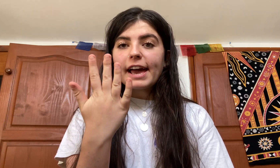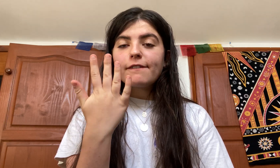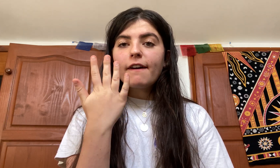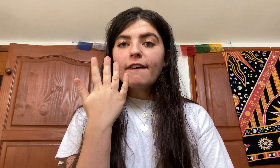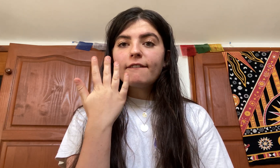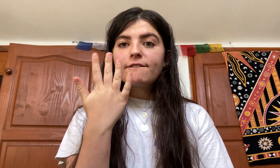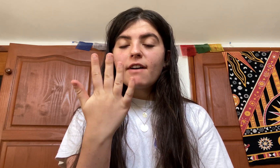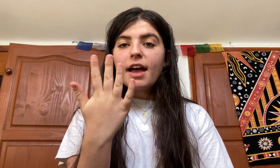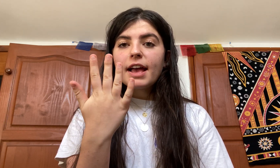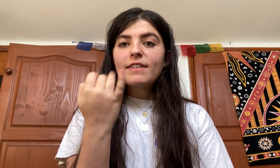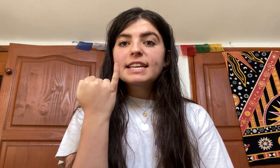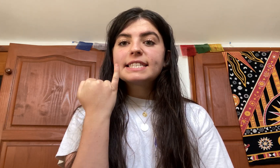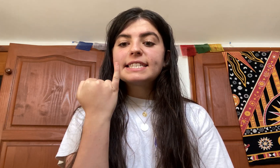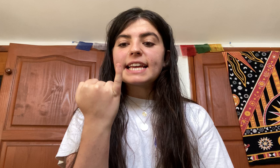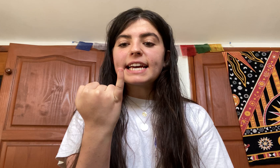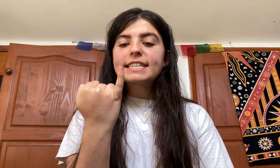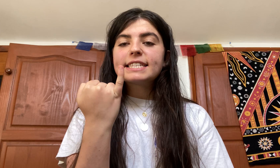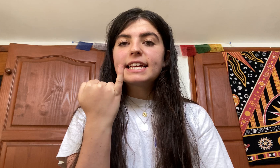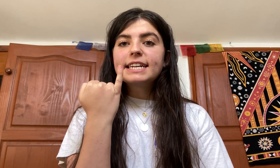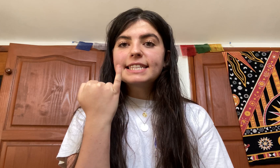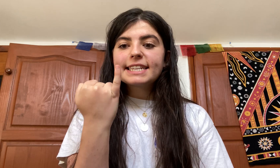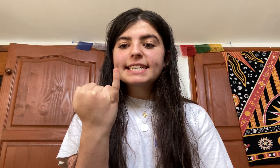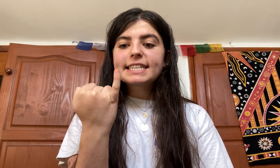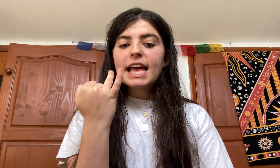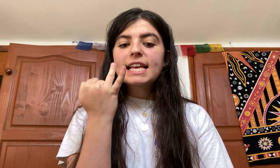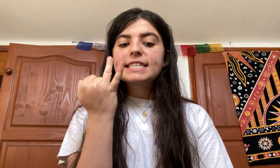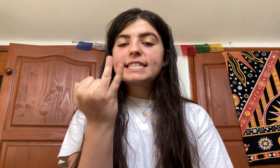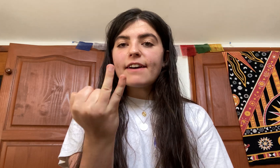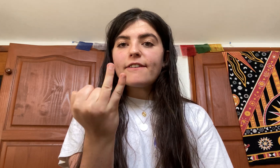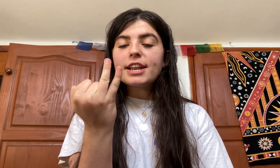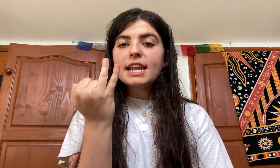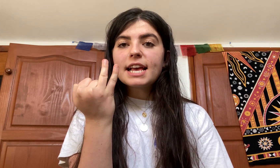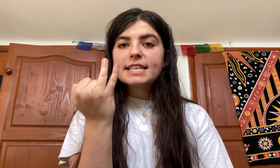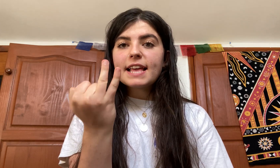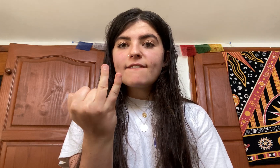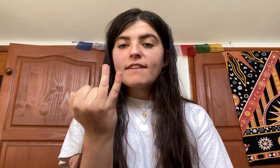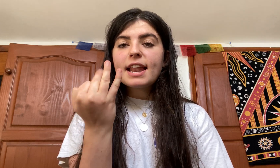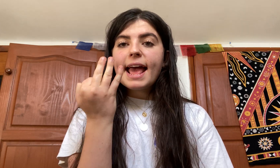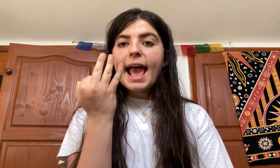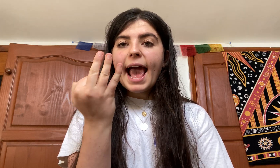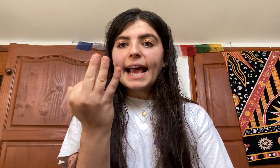5, 6, 7, 8,